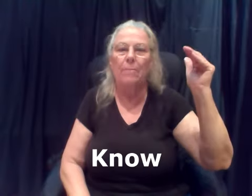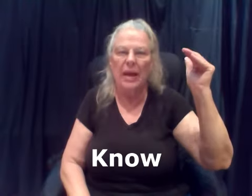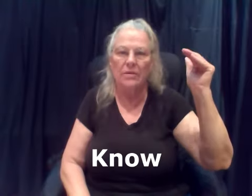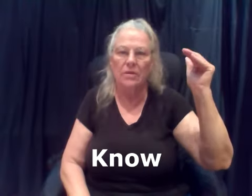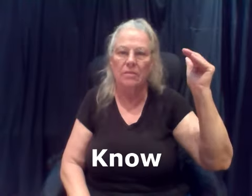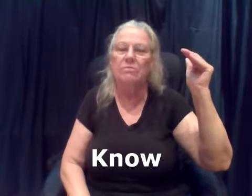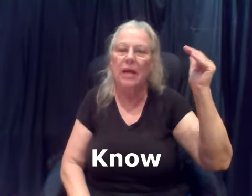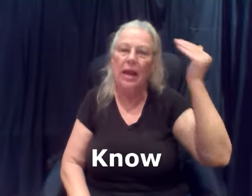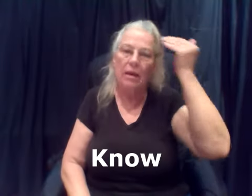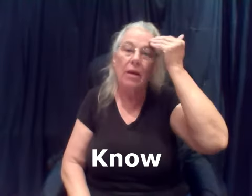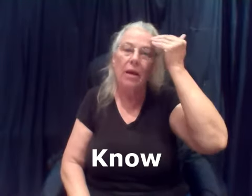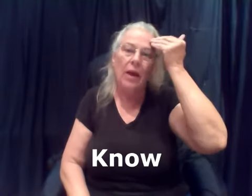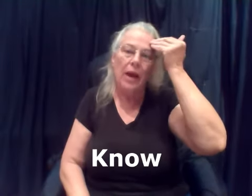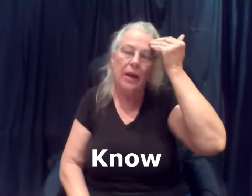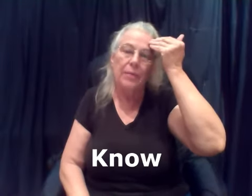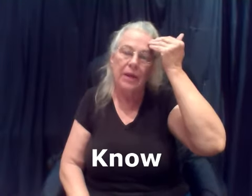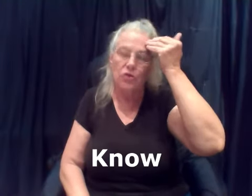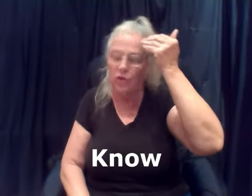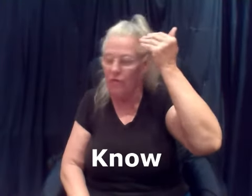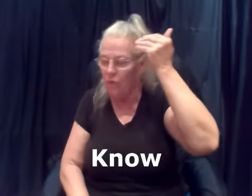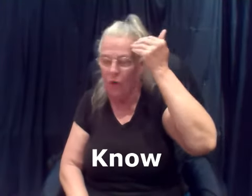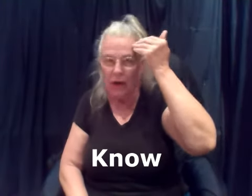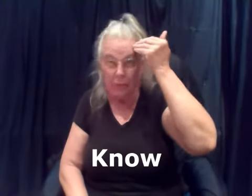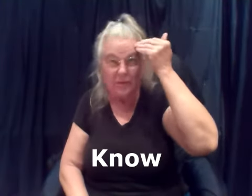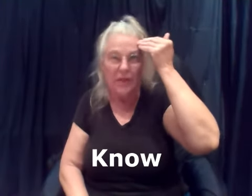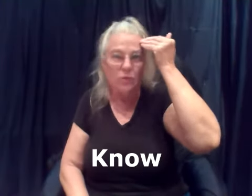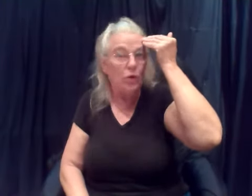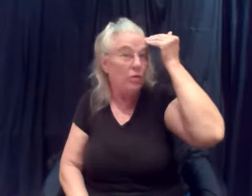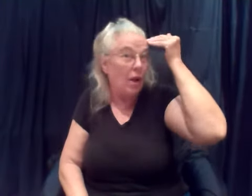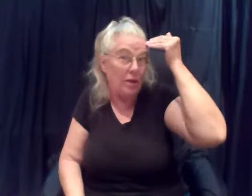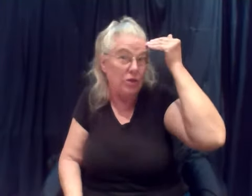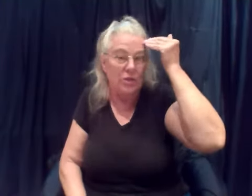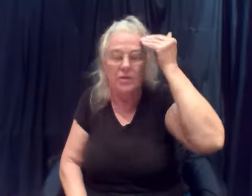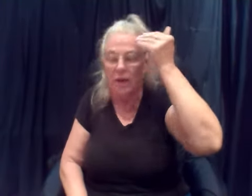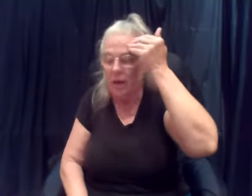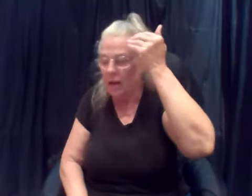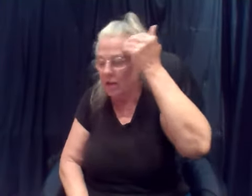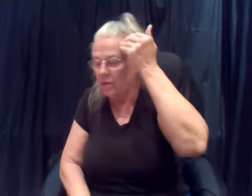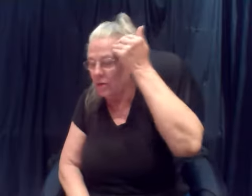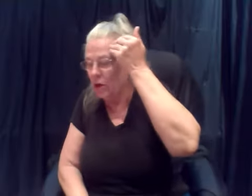bent hand and up against your forehead because that's where your knowledge is. No.